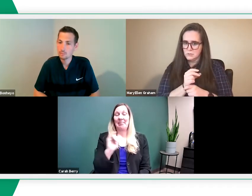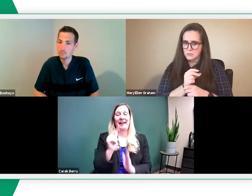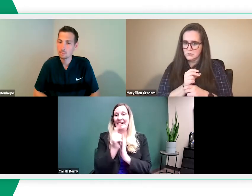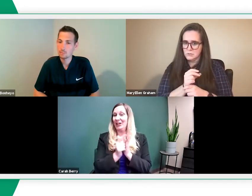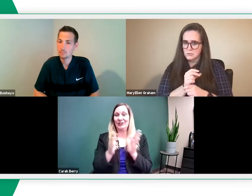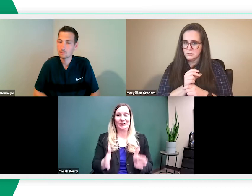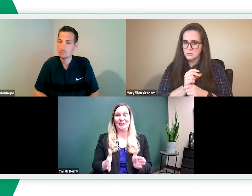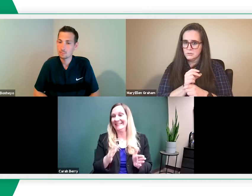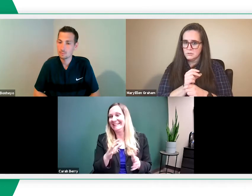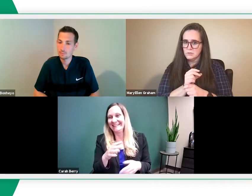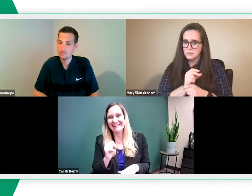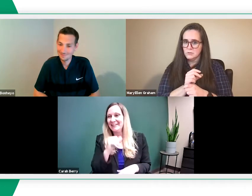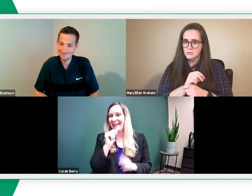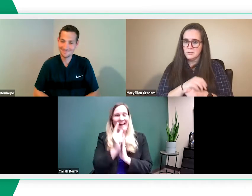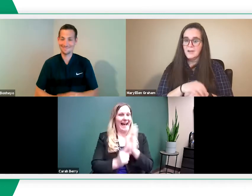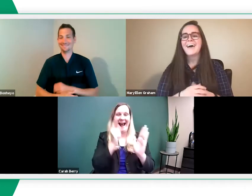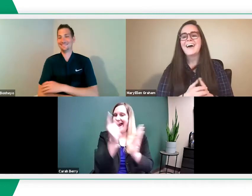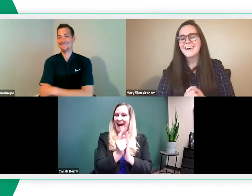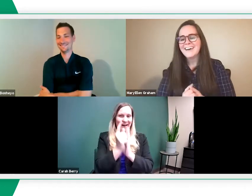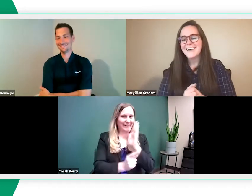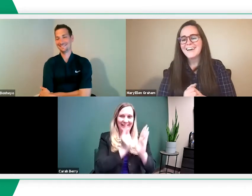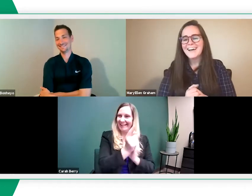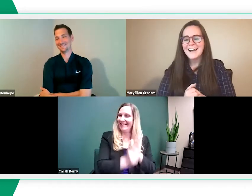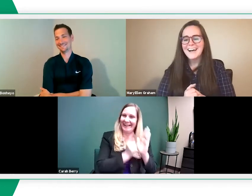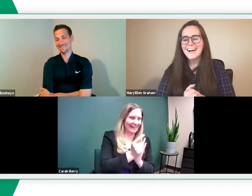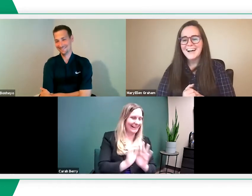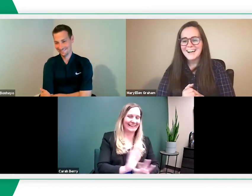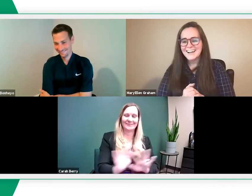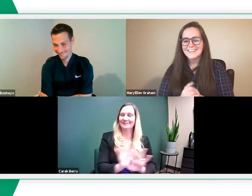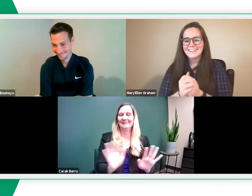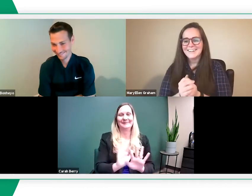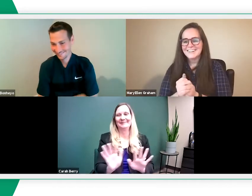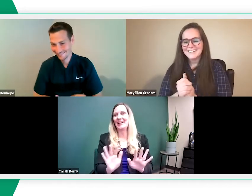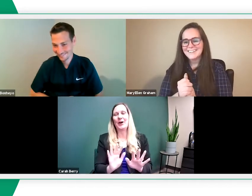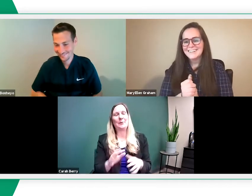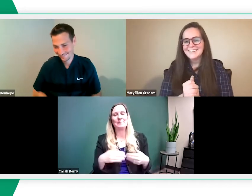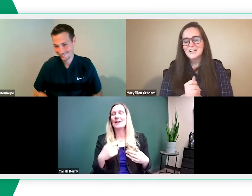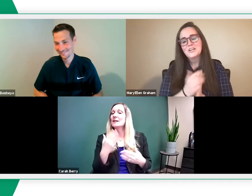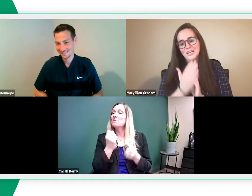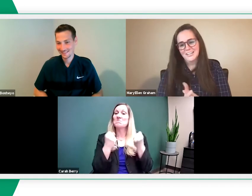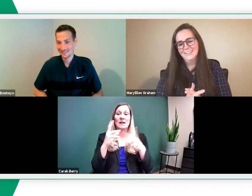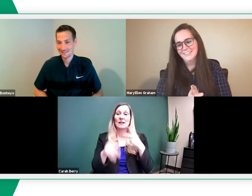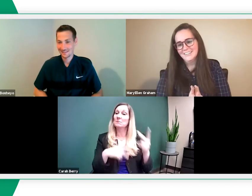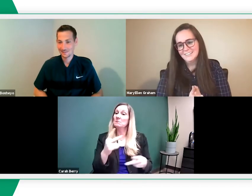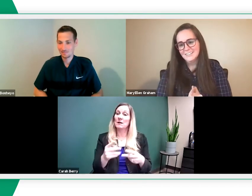investing. This is Kara. I'm not like a lawyer. I don't charge an hourly fee.